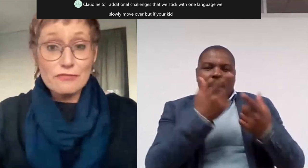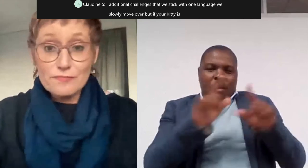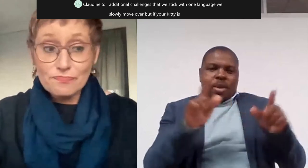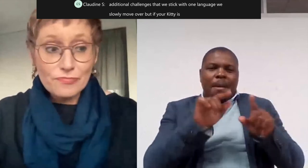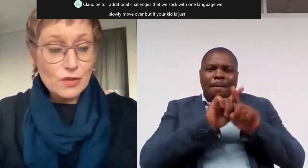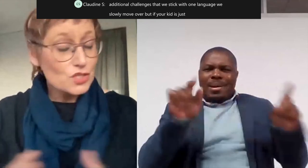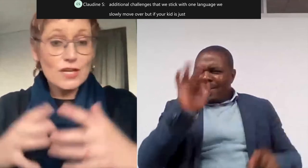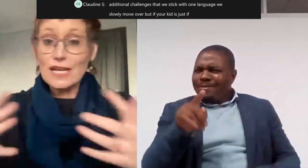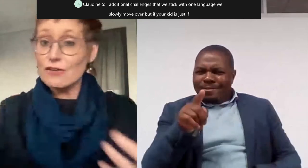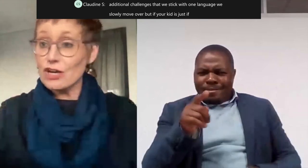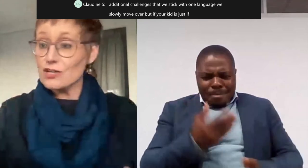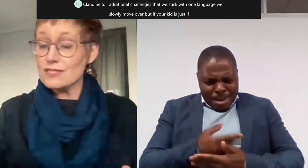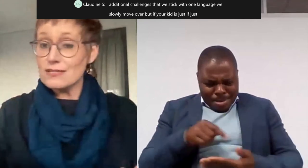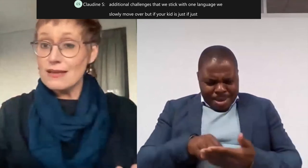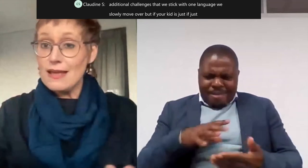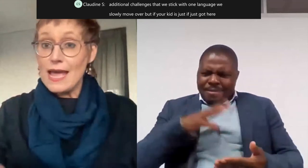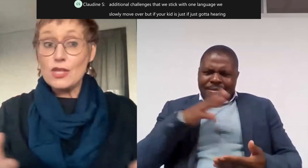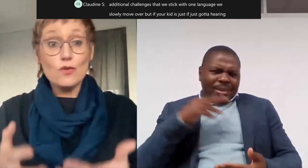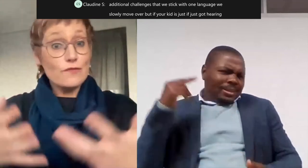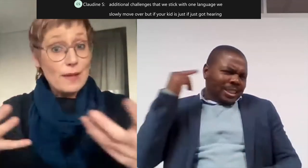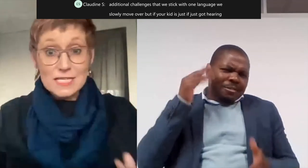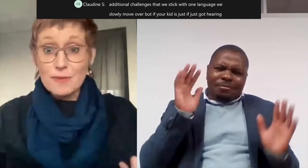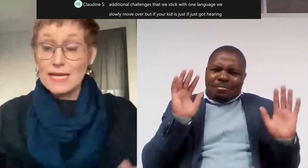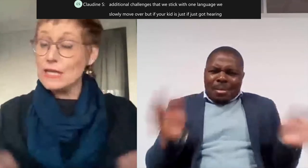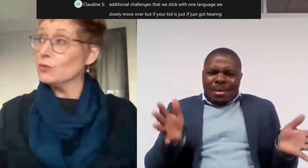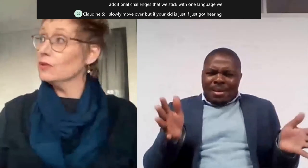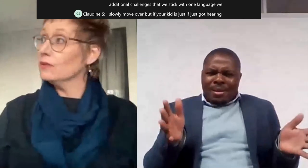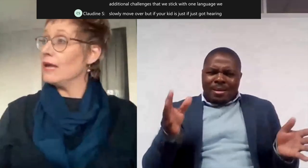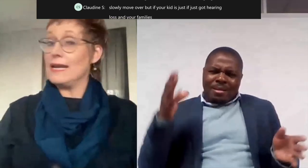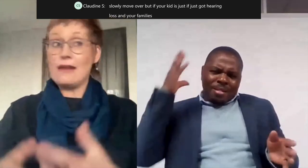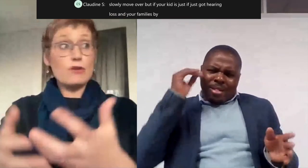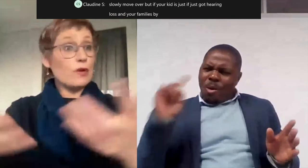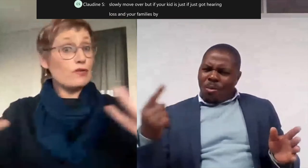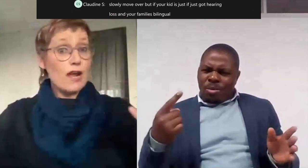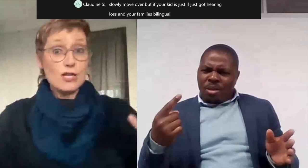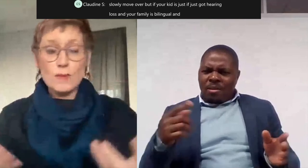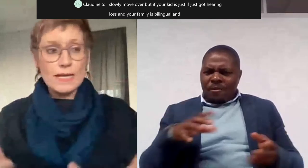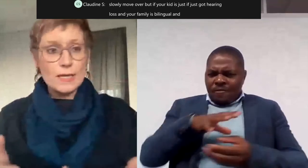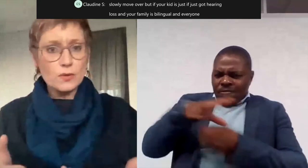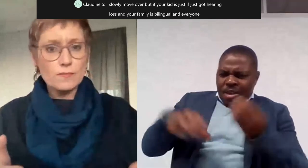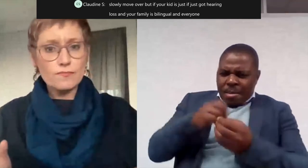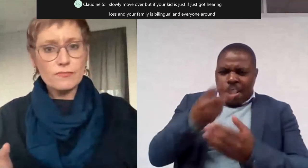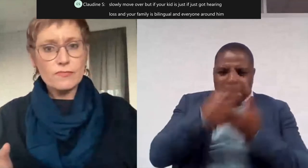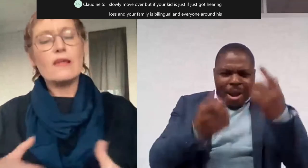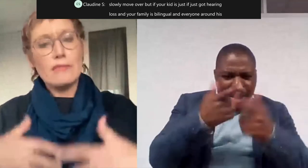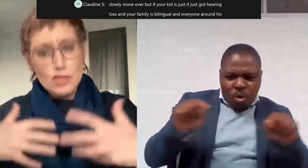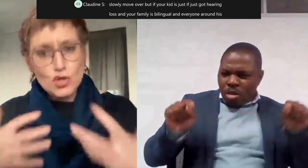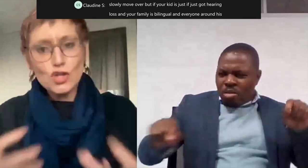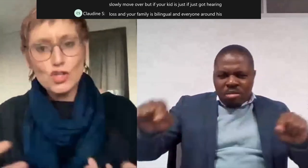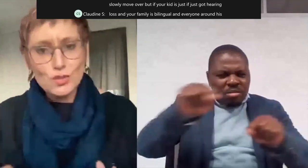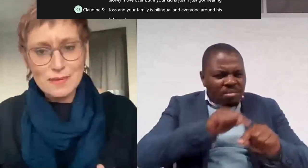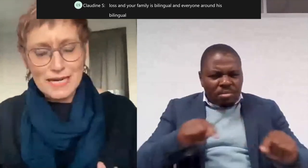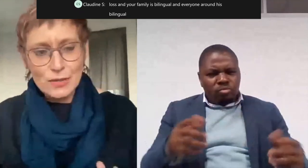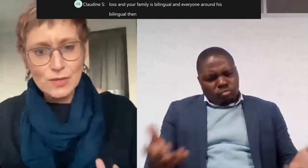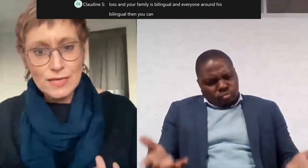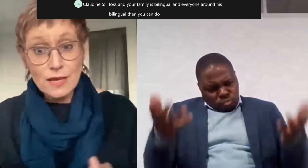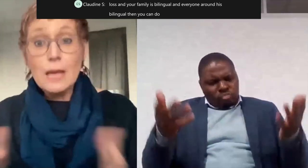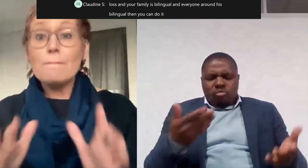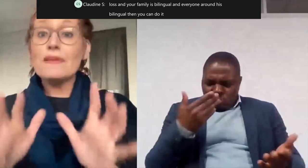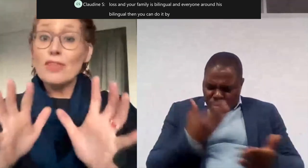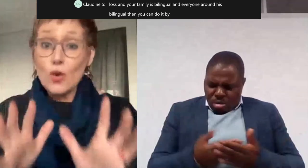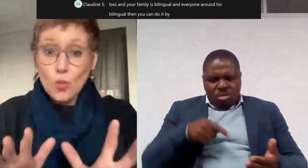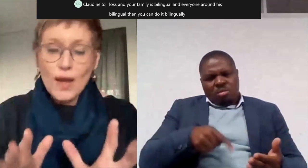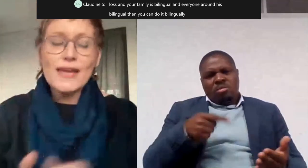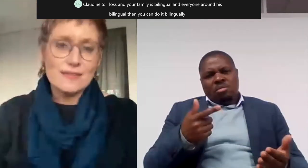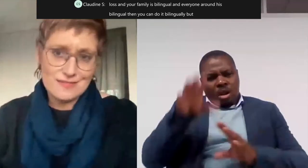is just deaf, just got a hearing loss, and your family is bilingual and everyone around you is bilingual, then you can do it